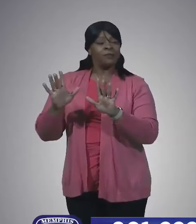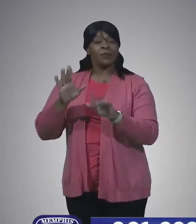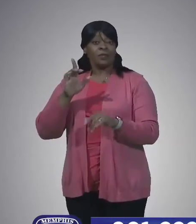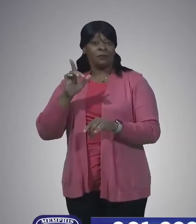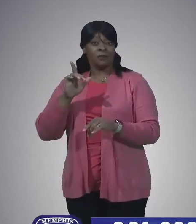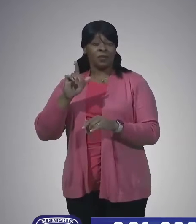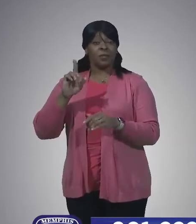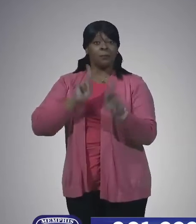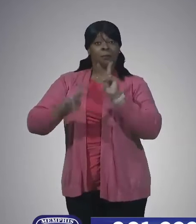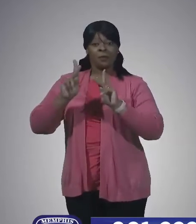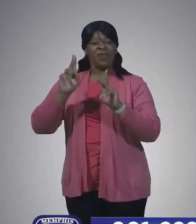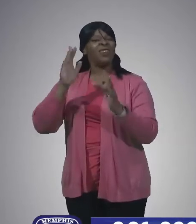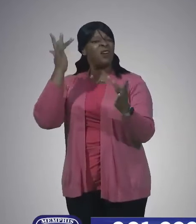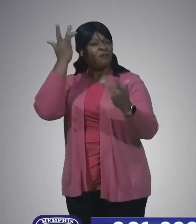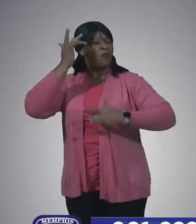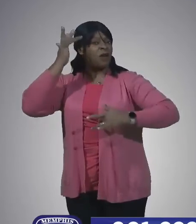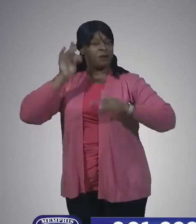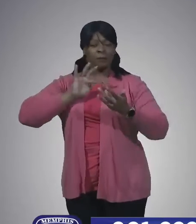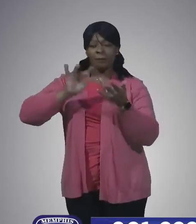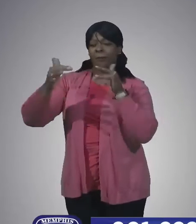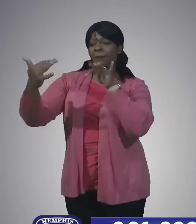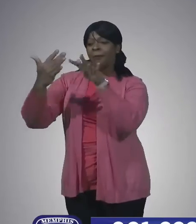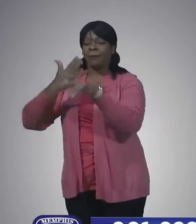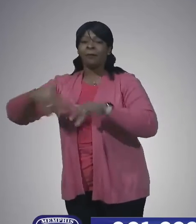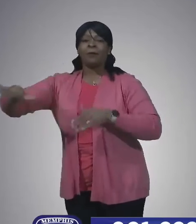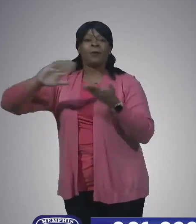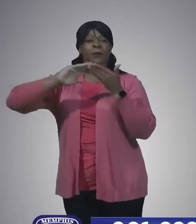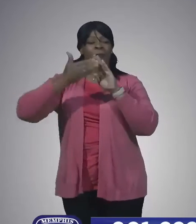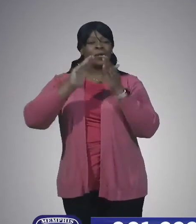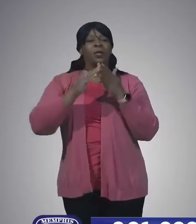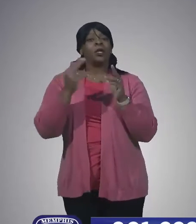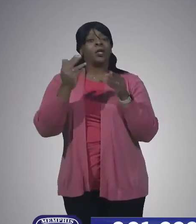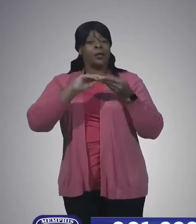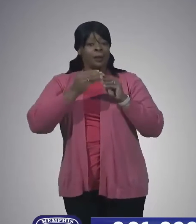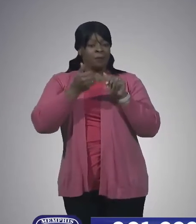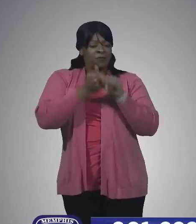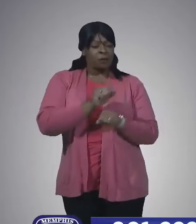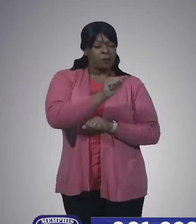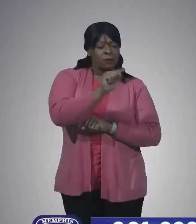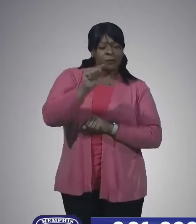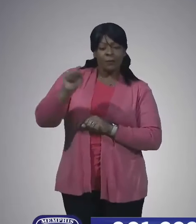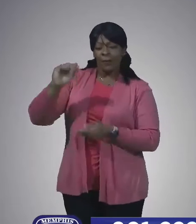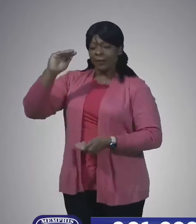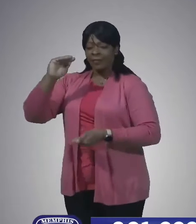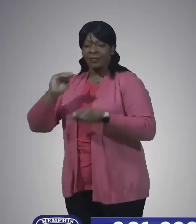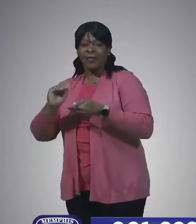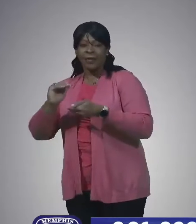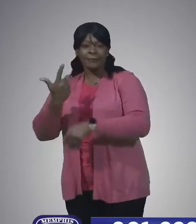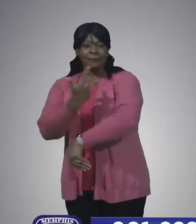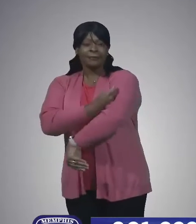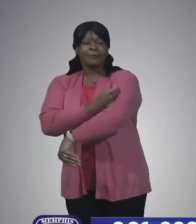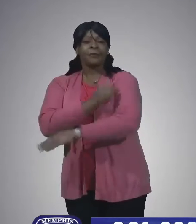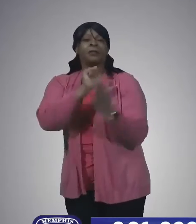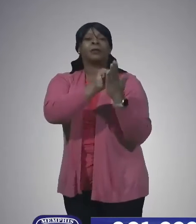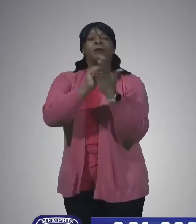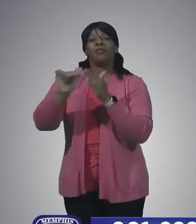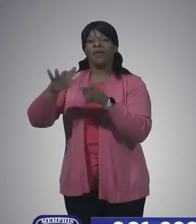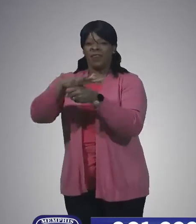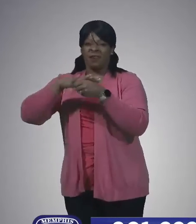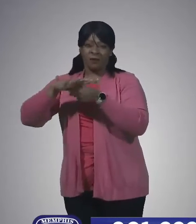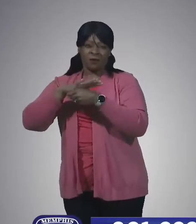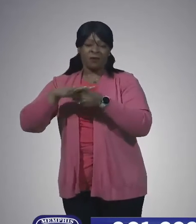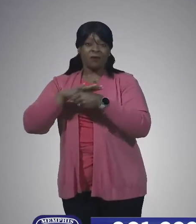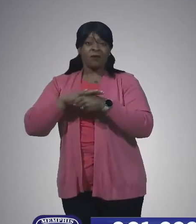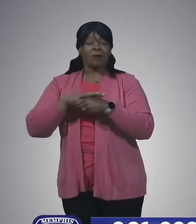virus travels throughout our community, we will continue to use the data to show us where we need to focus our door knocking efforts. Also,